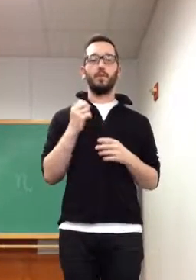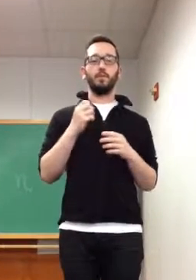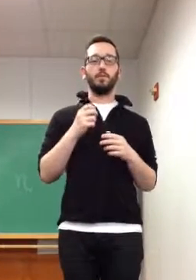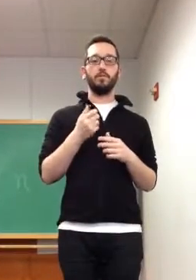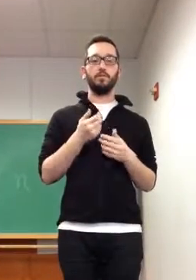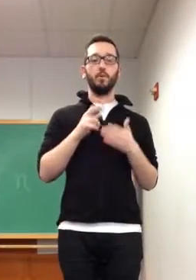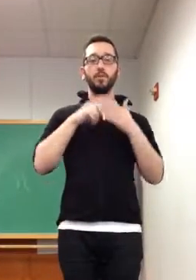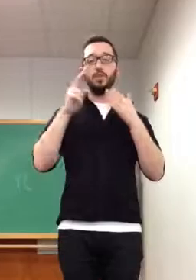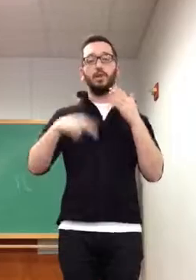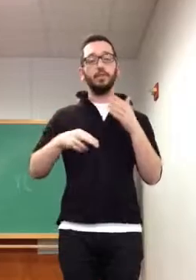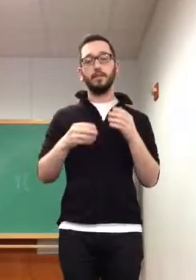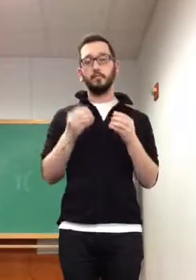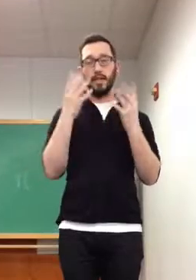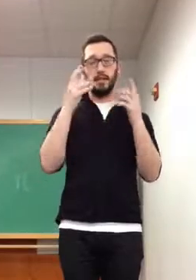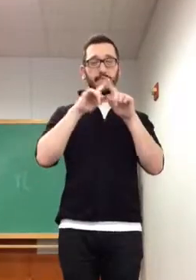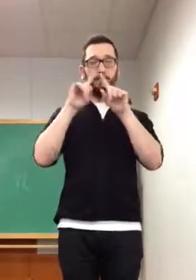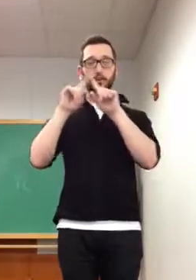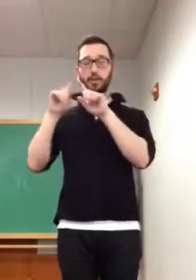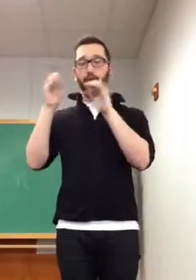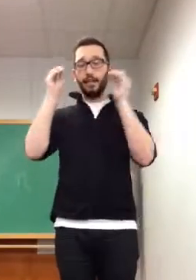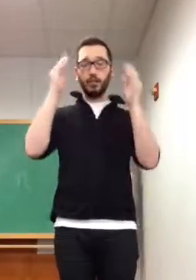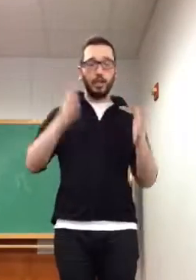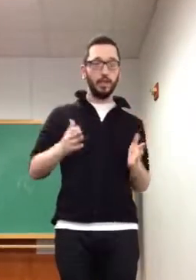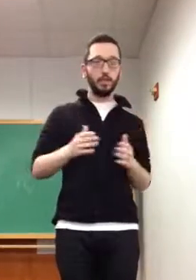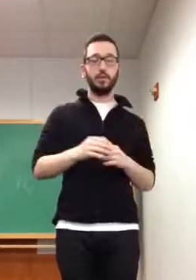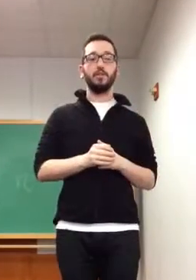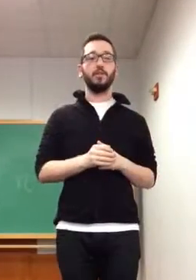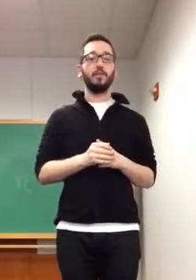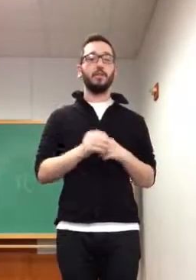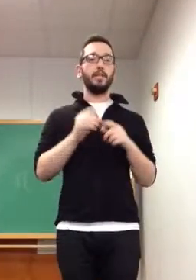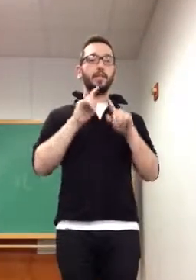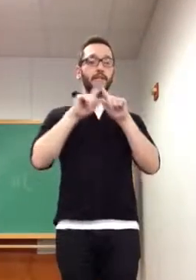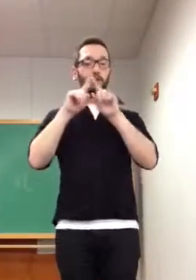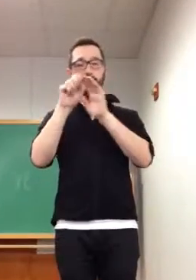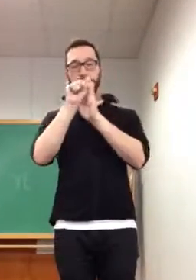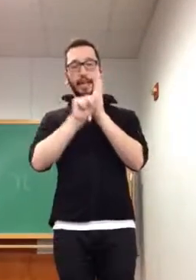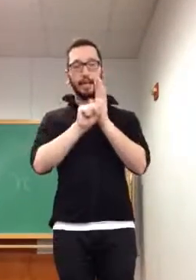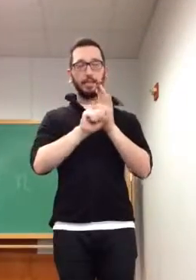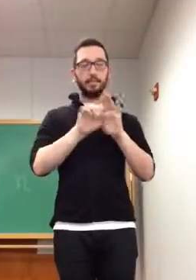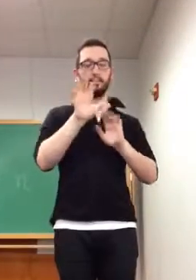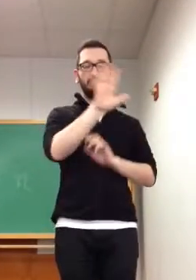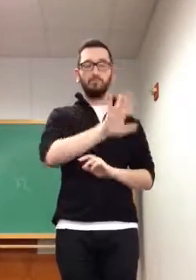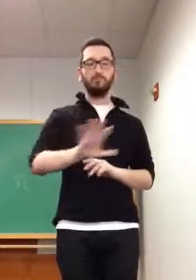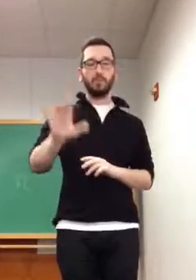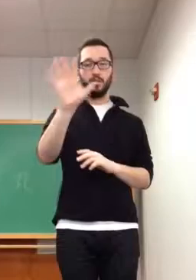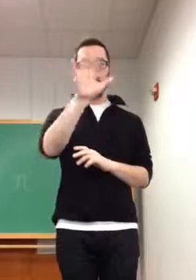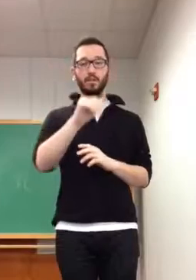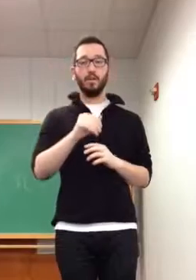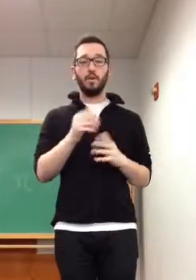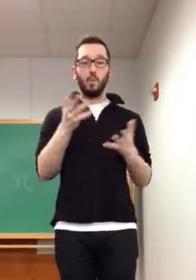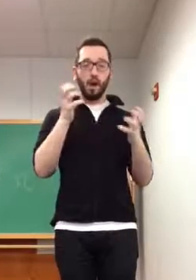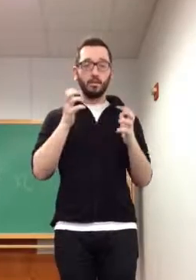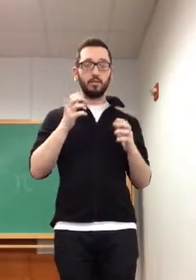educators in various states started to agitate for global awareness or global